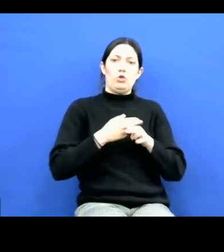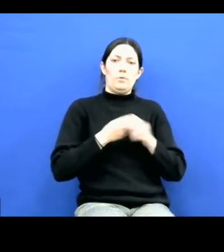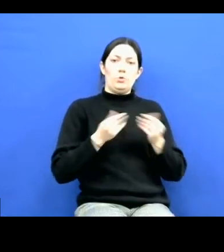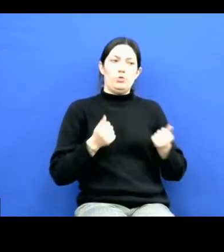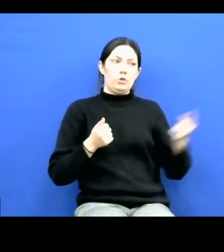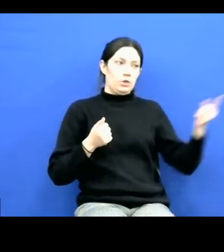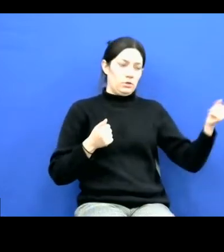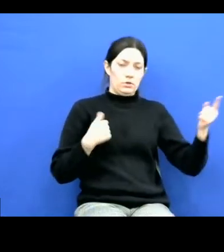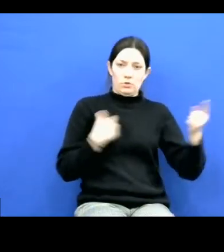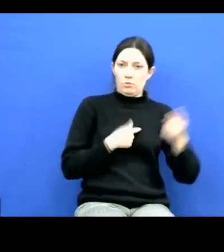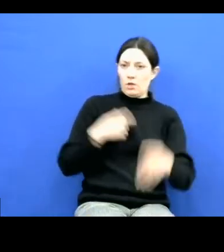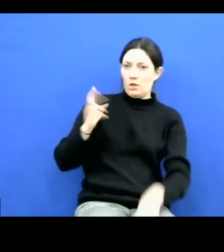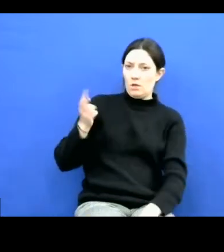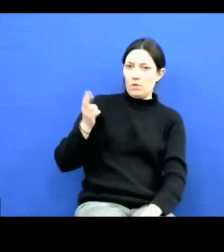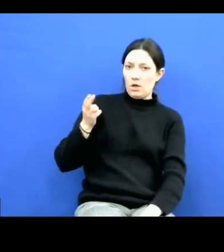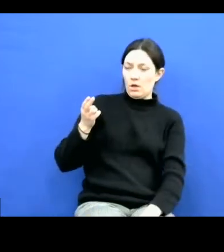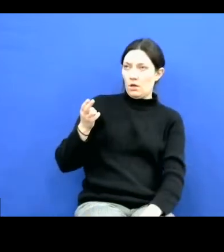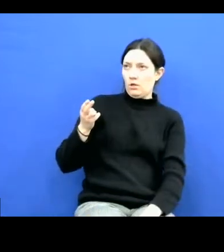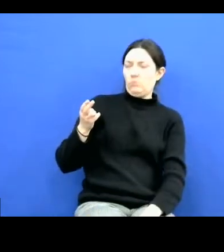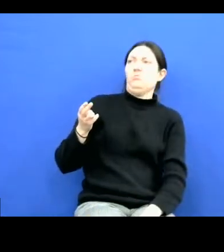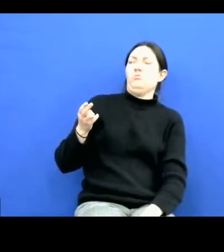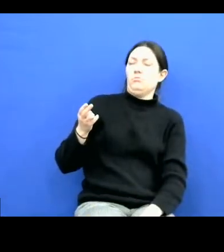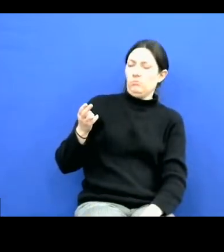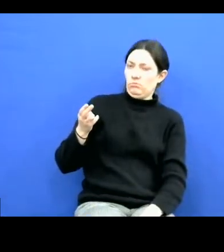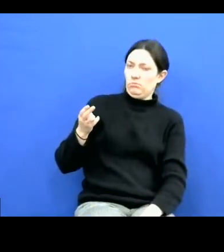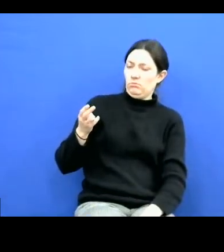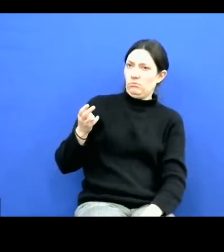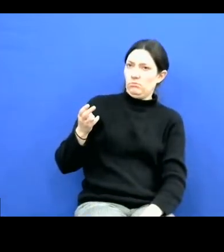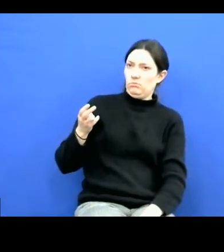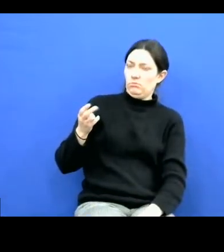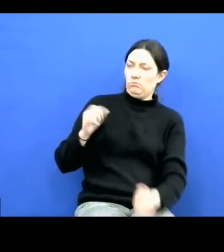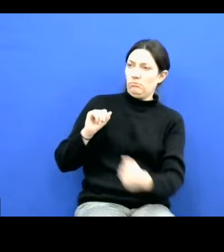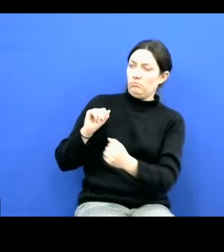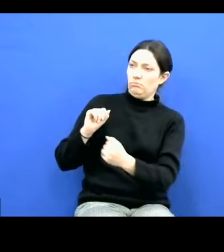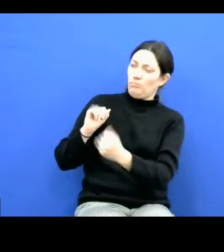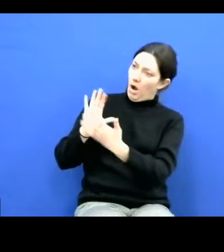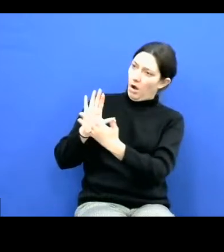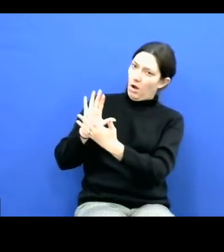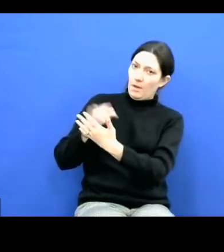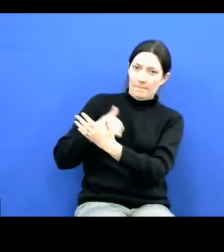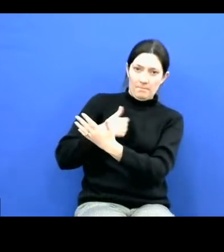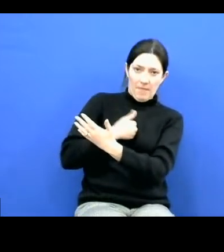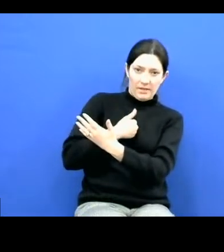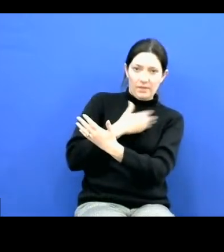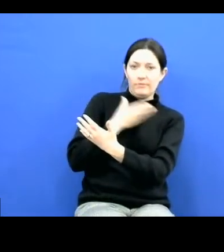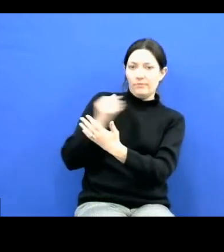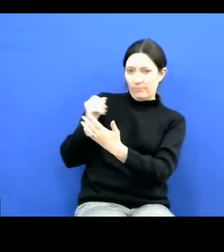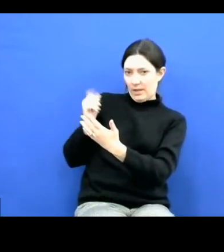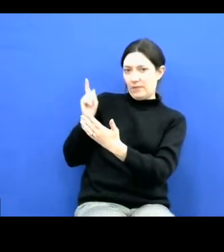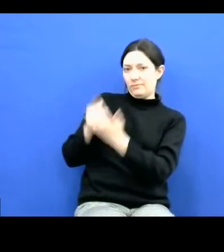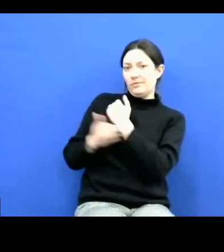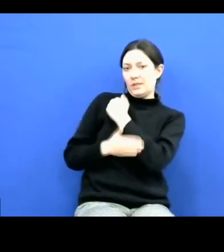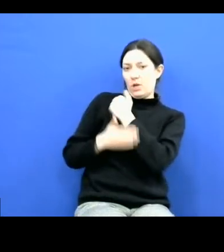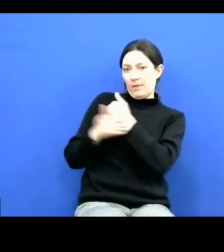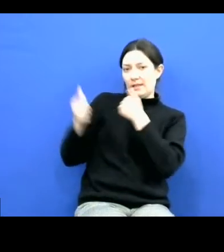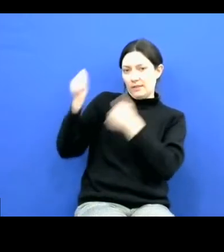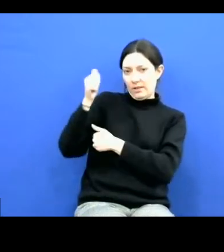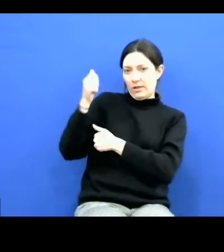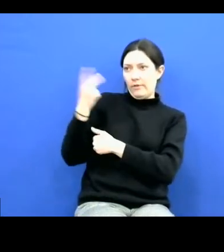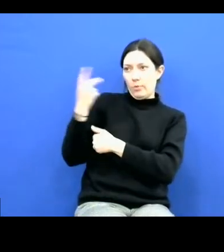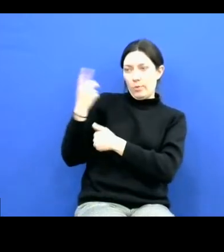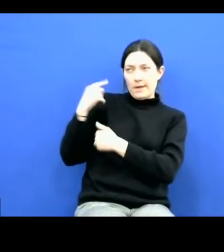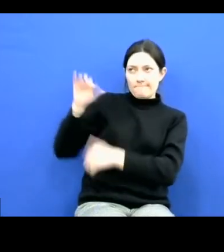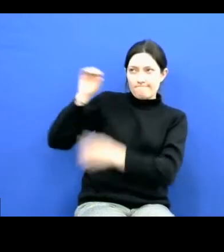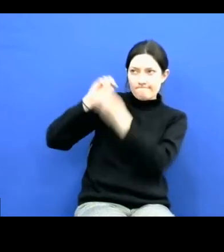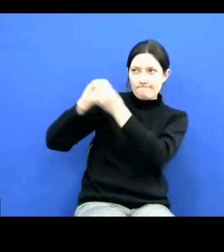into them. We being myself and County Executive Adam Bello, we've been working with Albany to